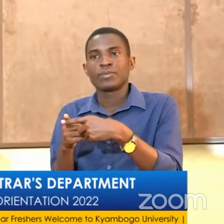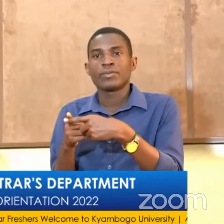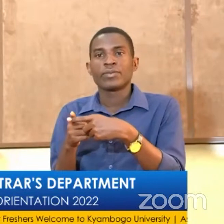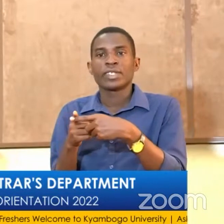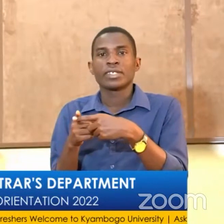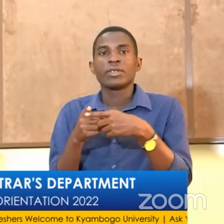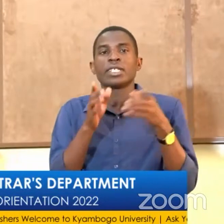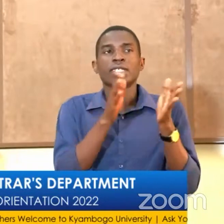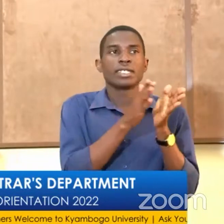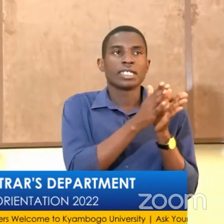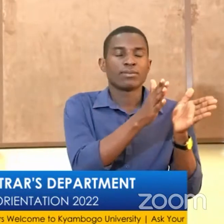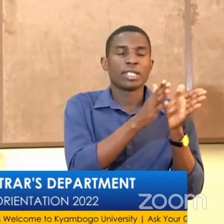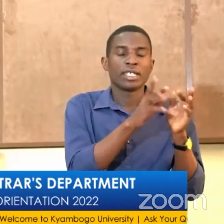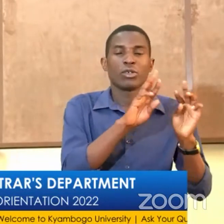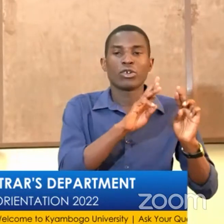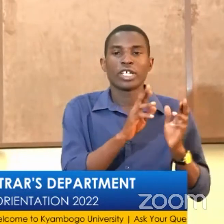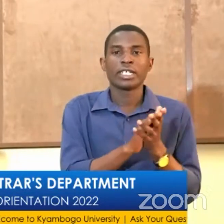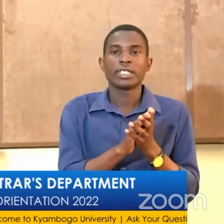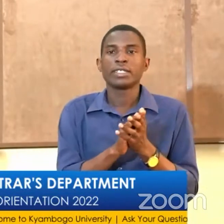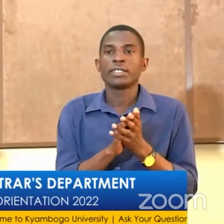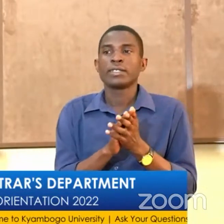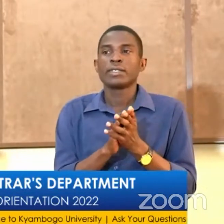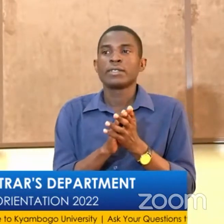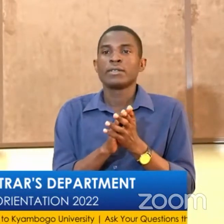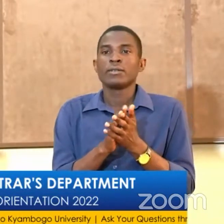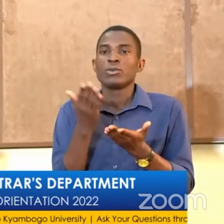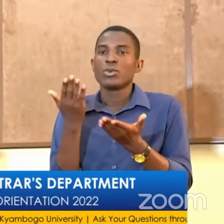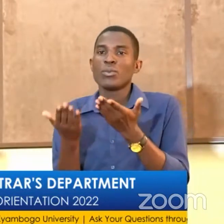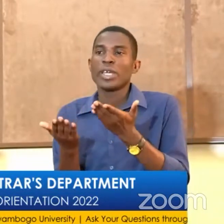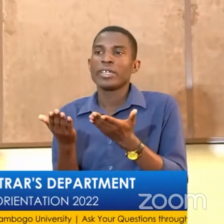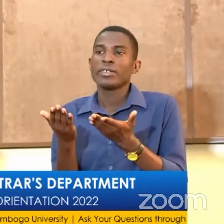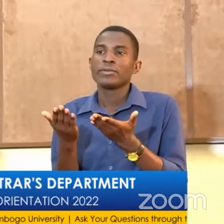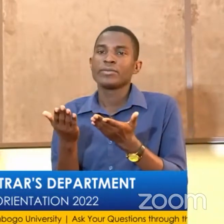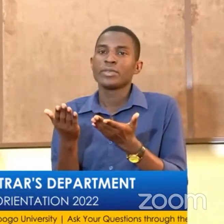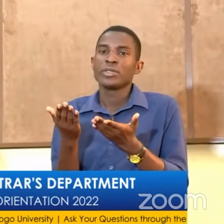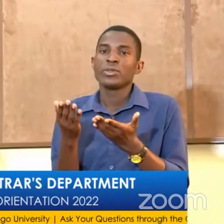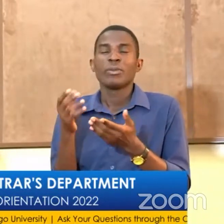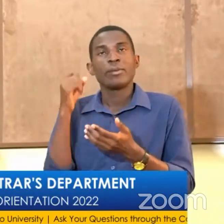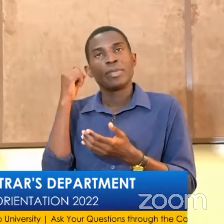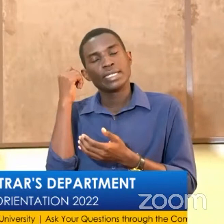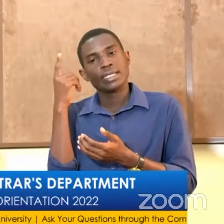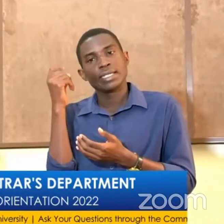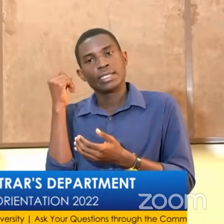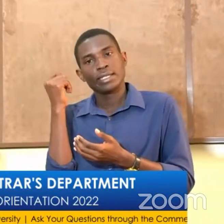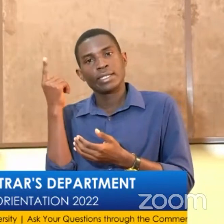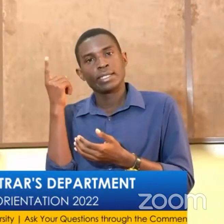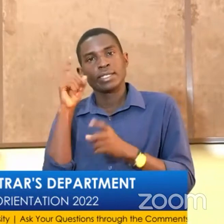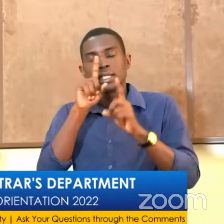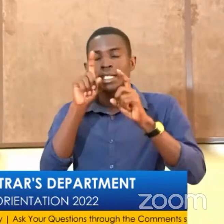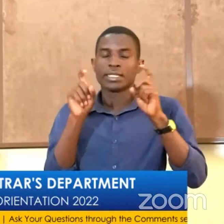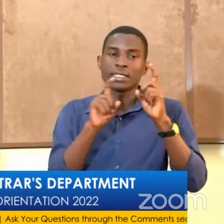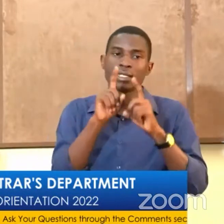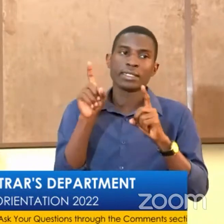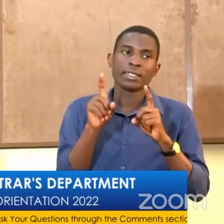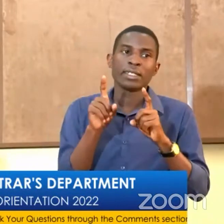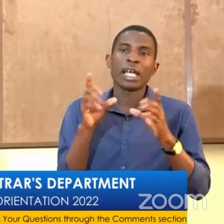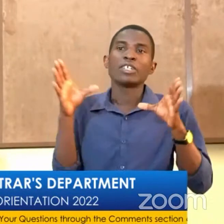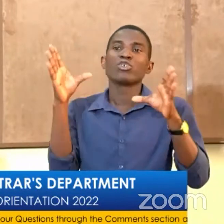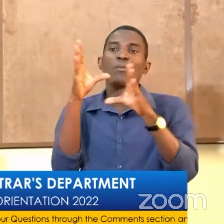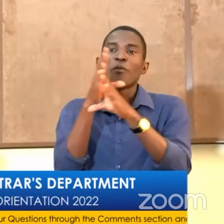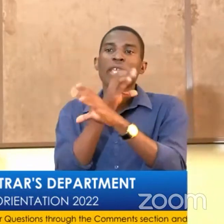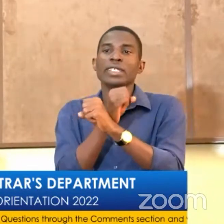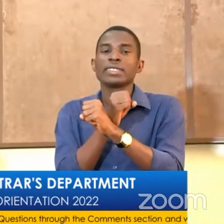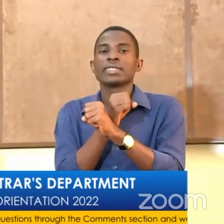already mentioned. You may fall sick during the course of examinations and you miss a